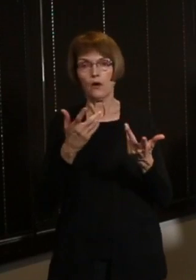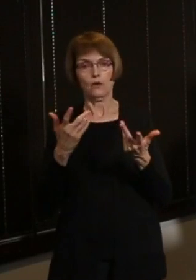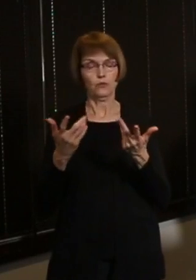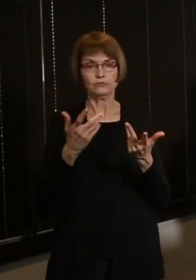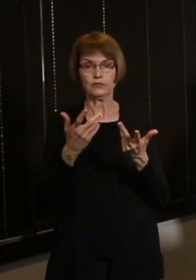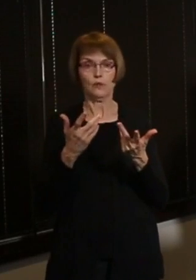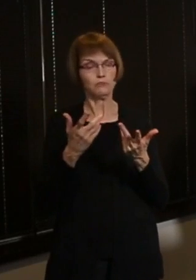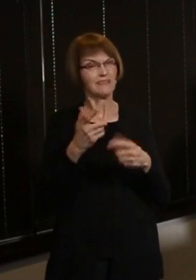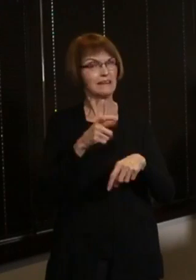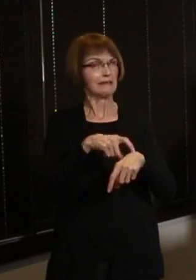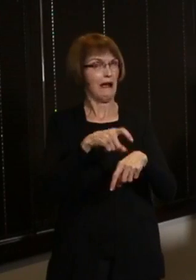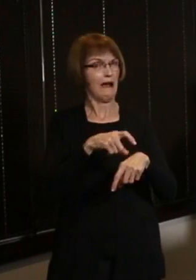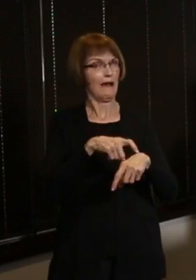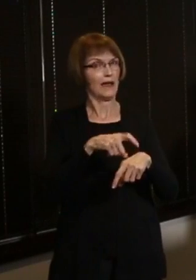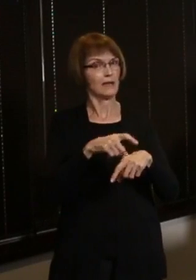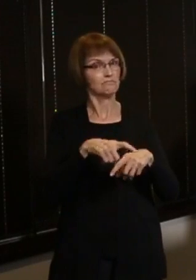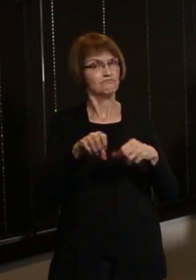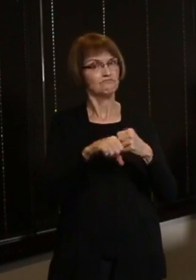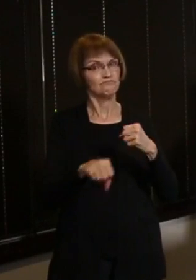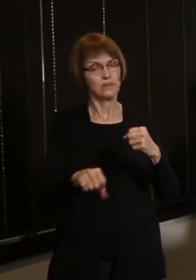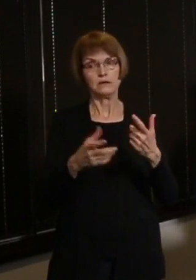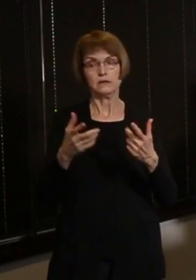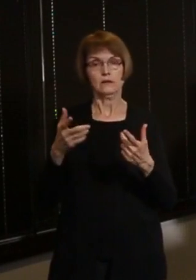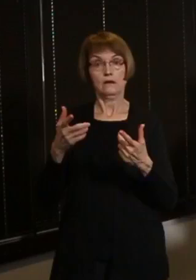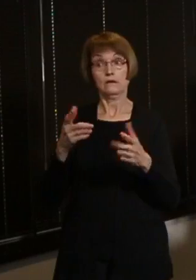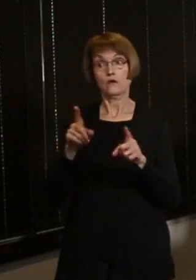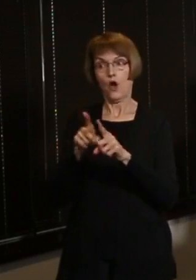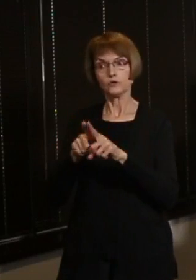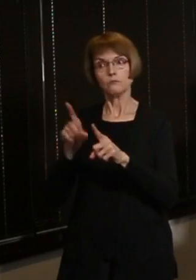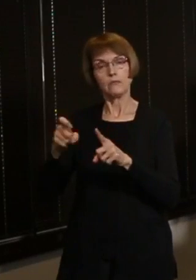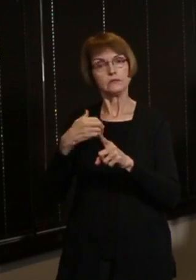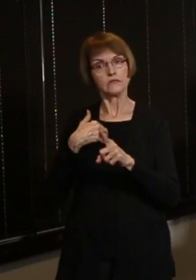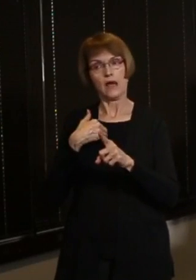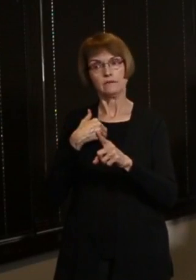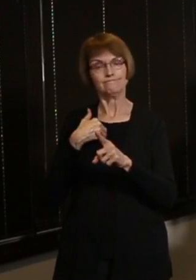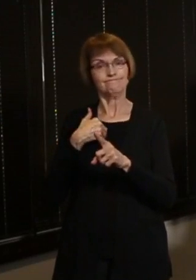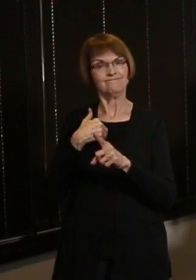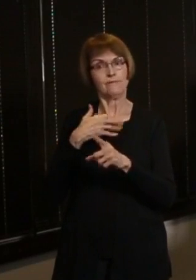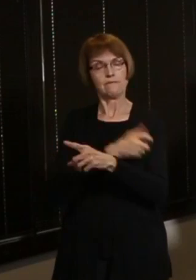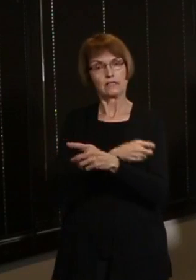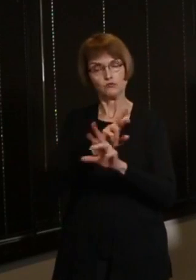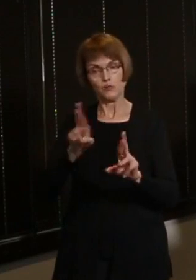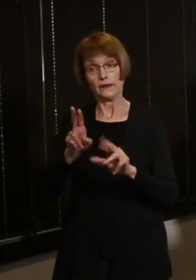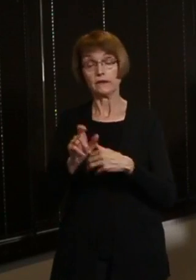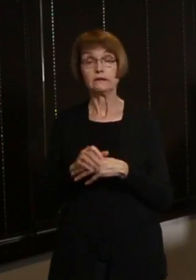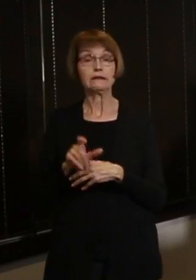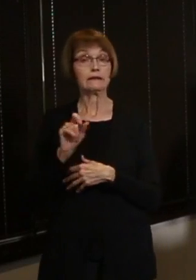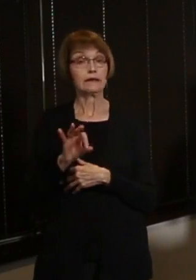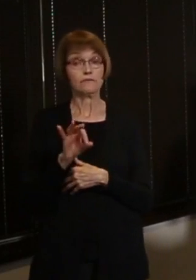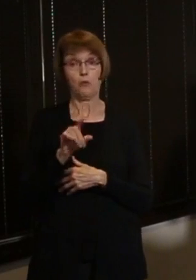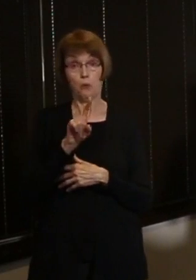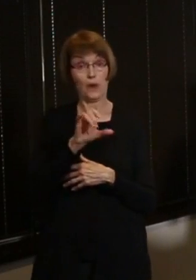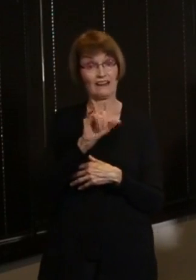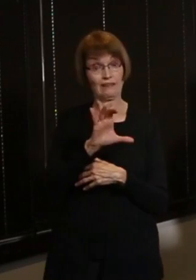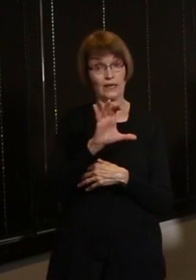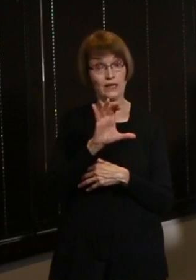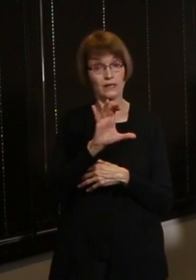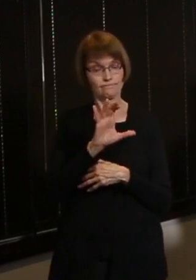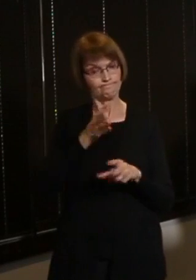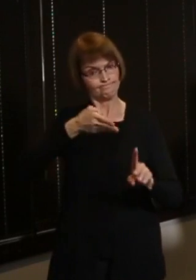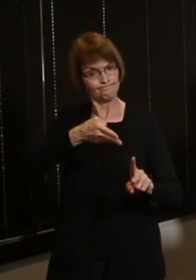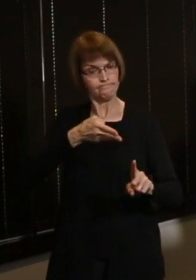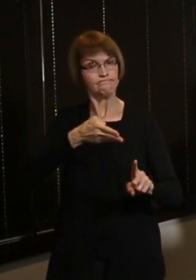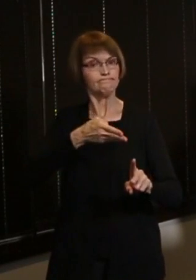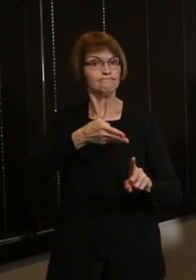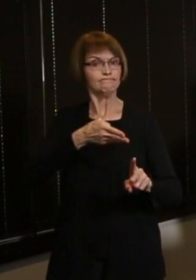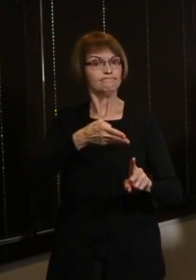using as well. So if there was a clinic just purely dedicated to walk-in, it would make it much easier. But all of our, if not most